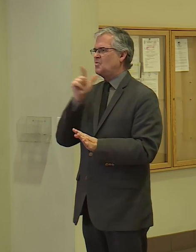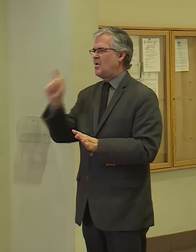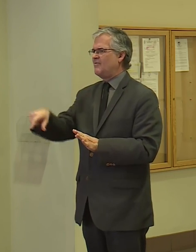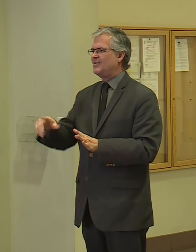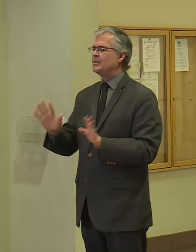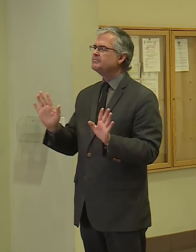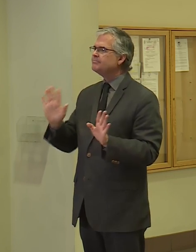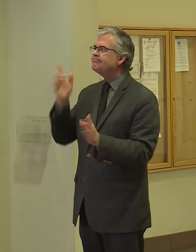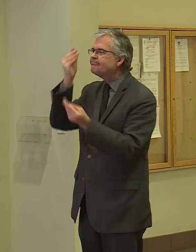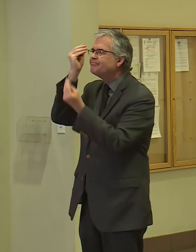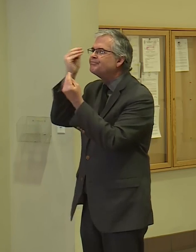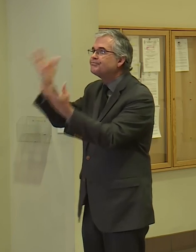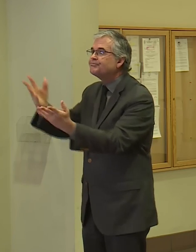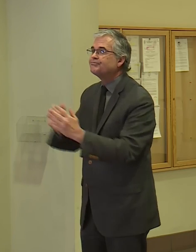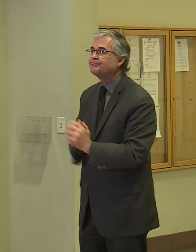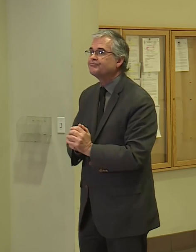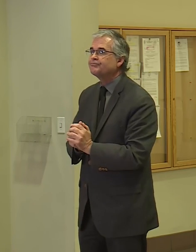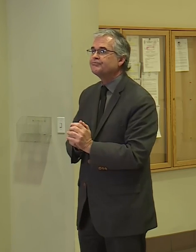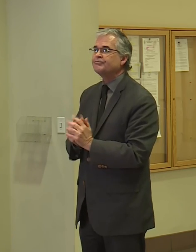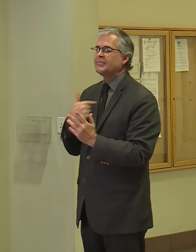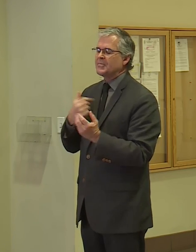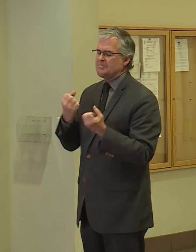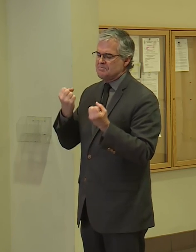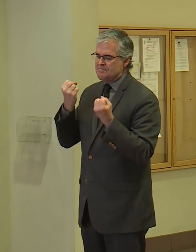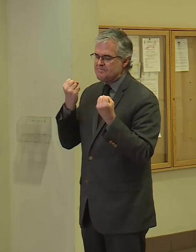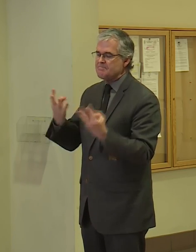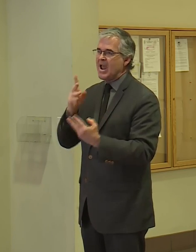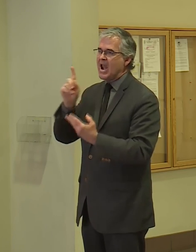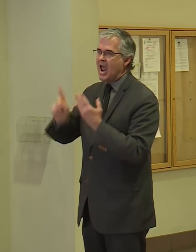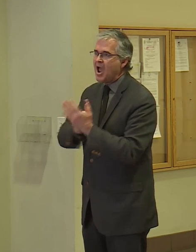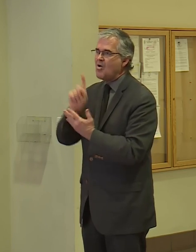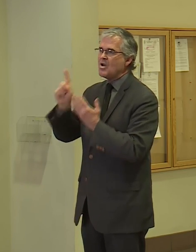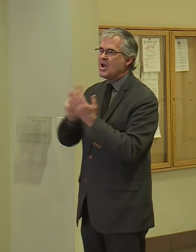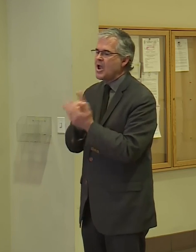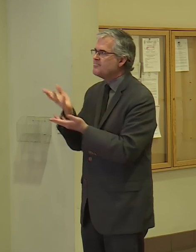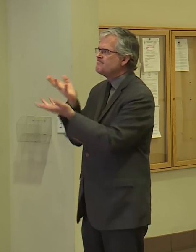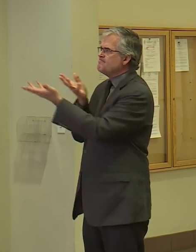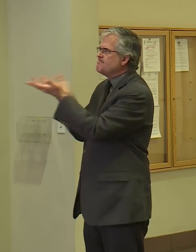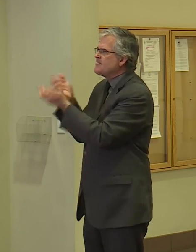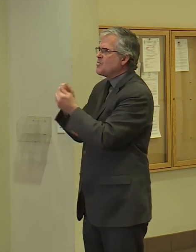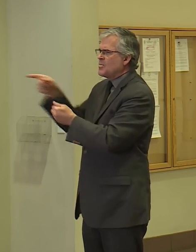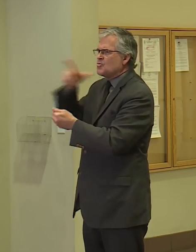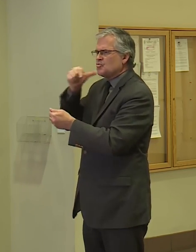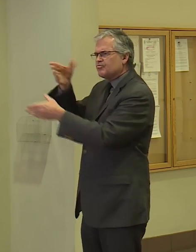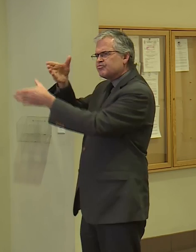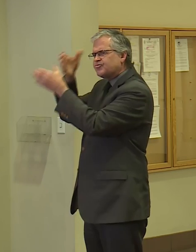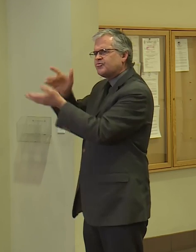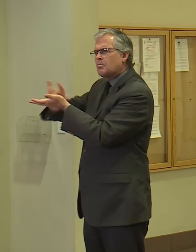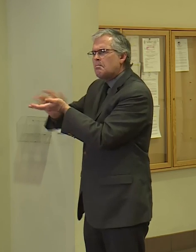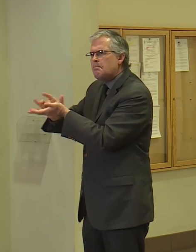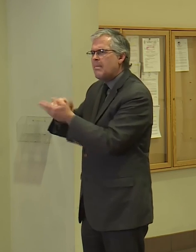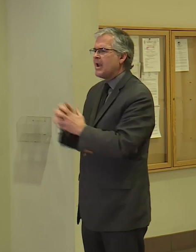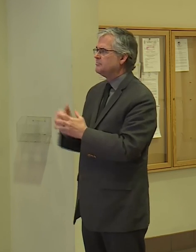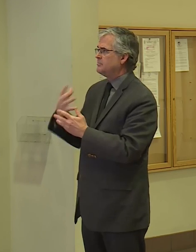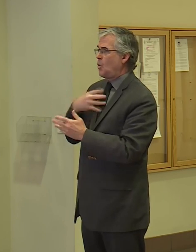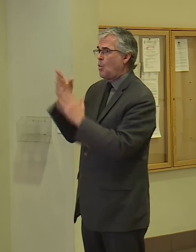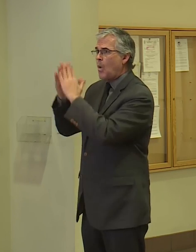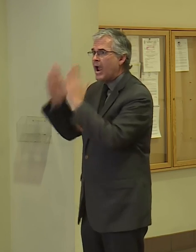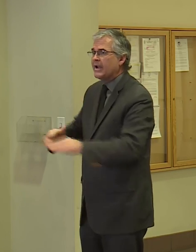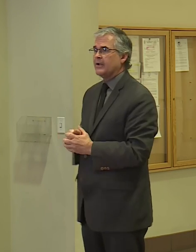have spent countless hours working with medical experts the White House the CDC labor and